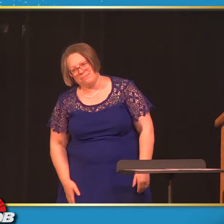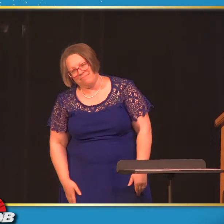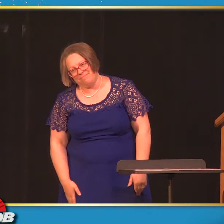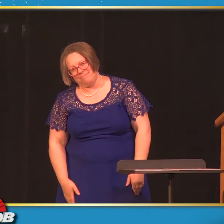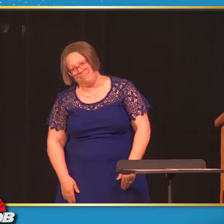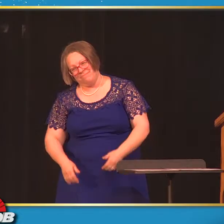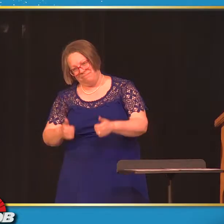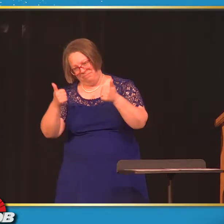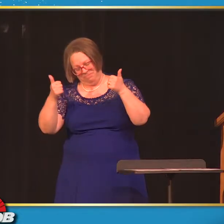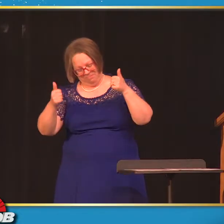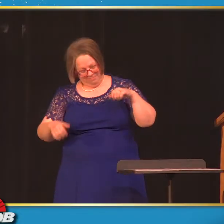Thank you.